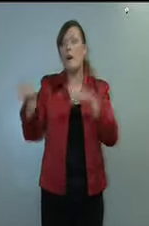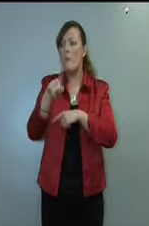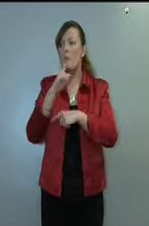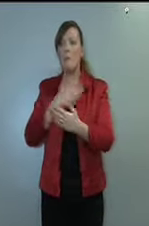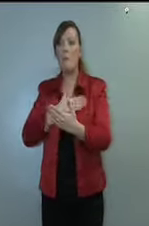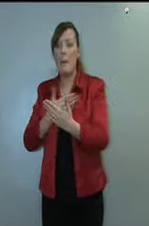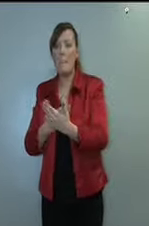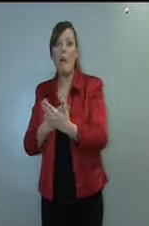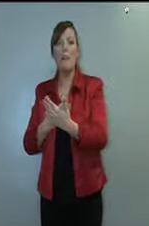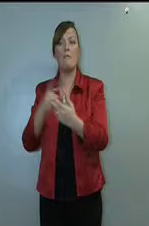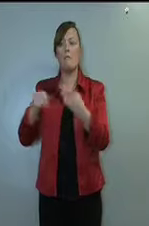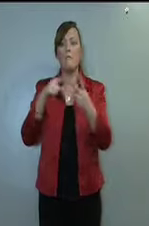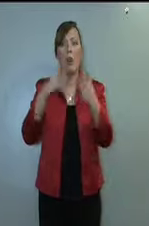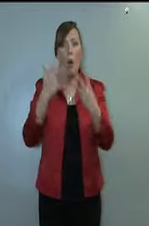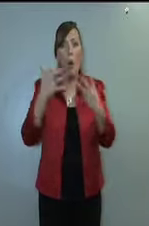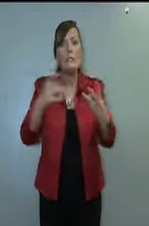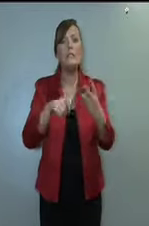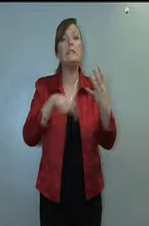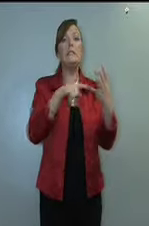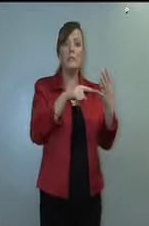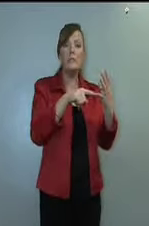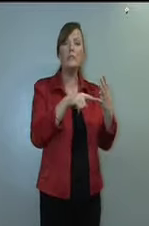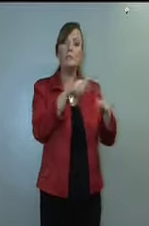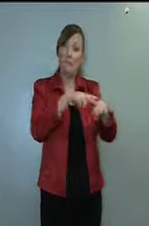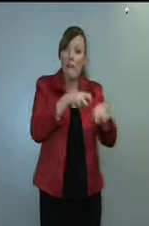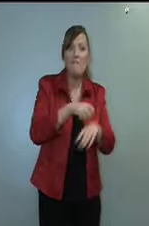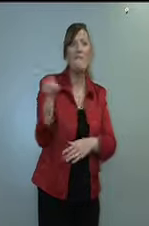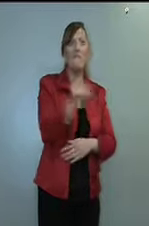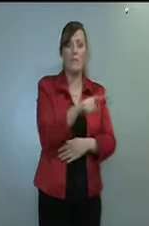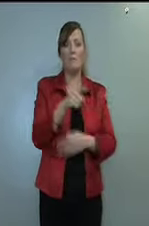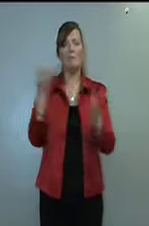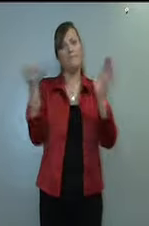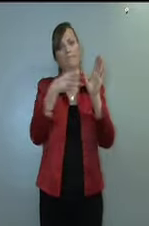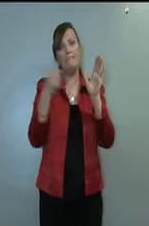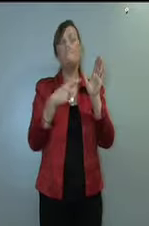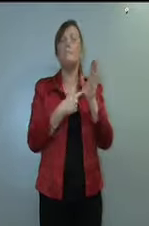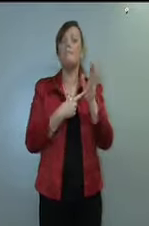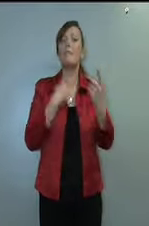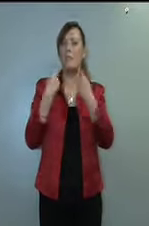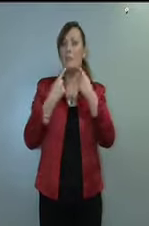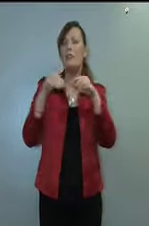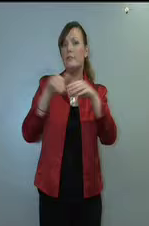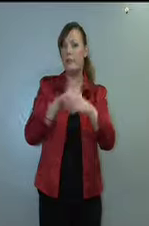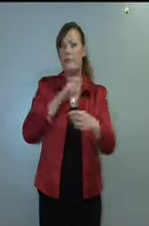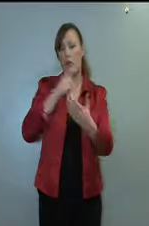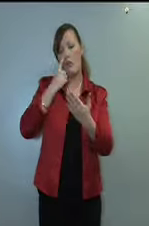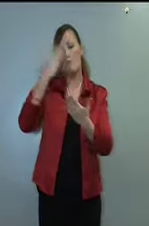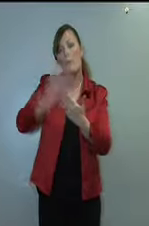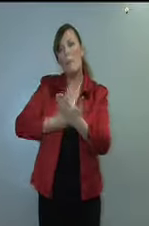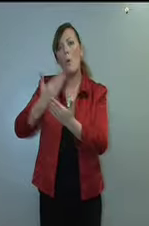and feedback from audience members and venue staff were integral to best practice information written as part